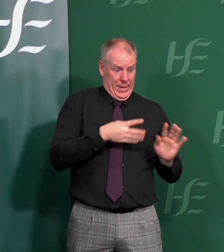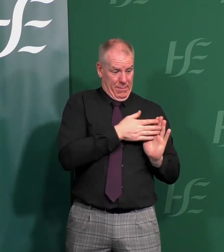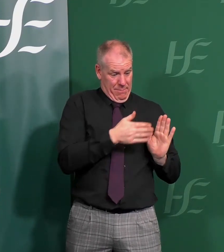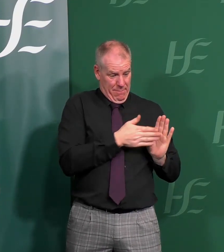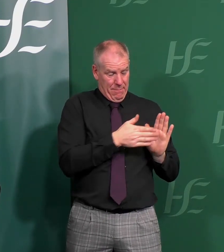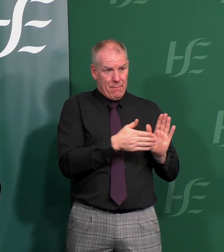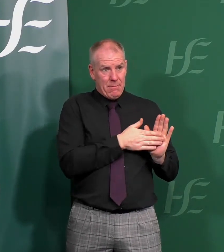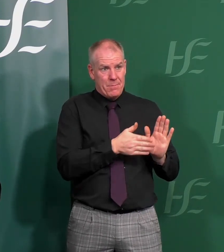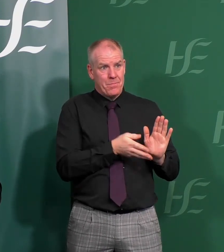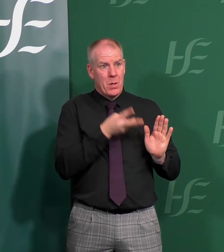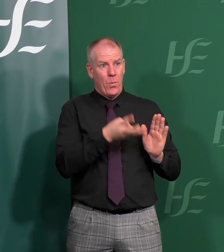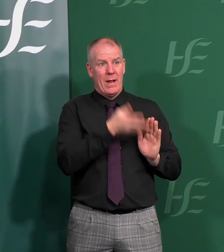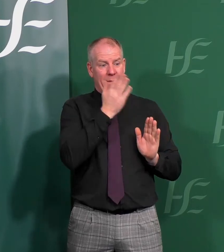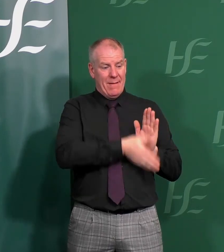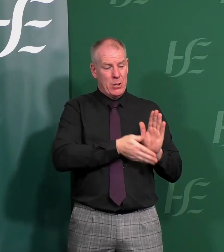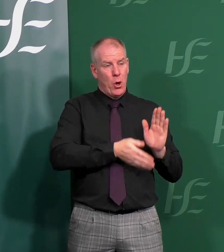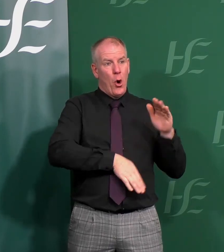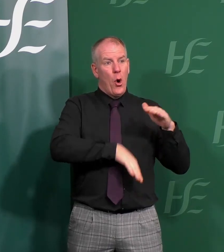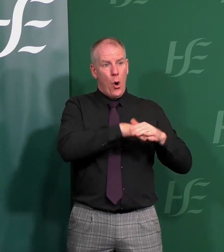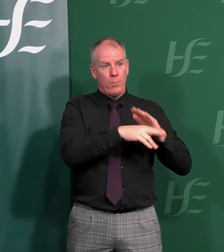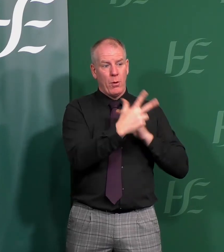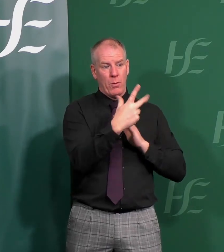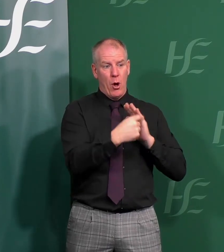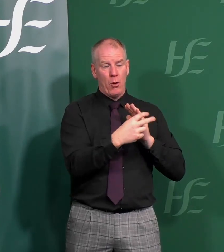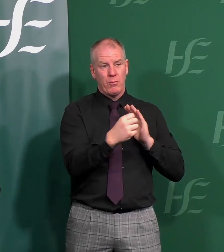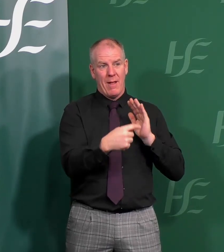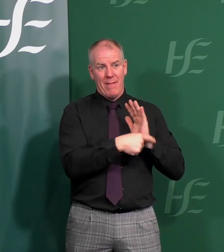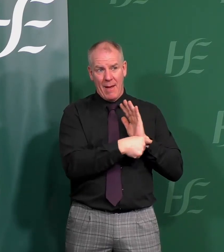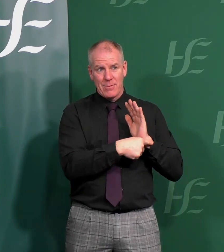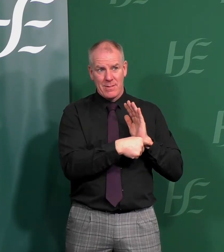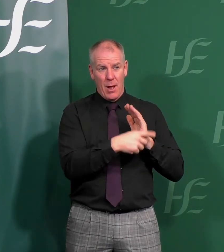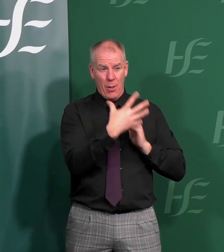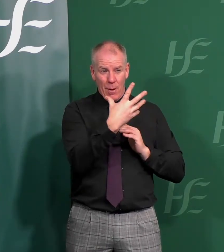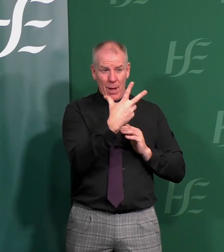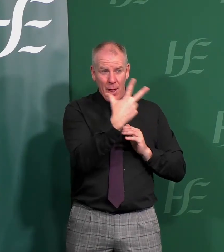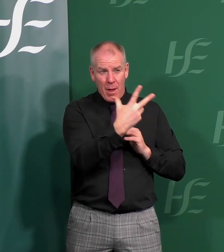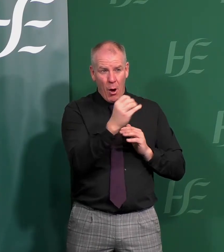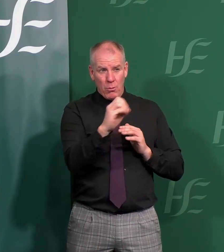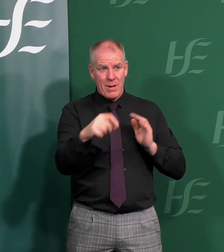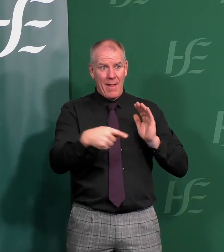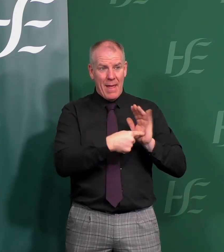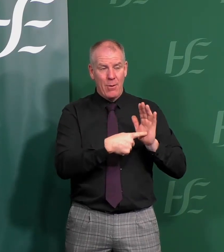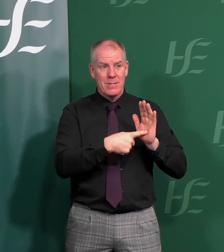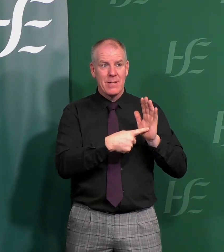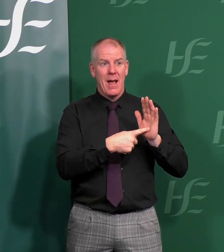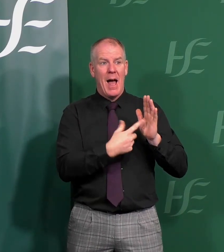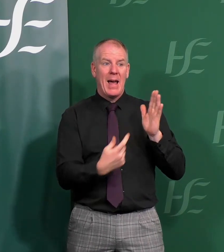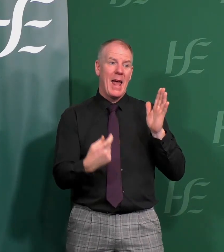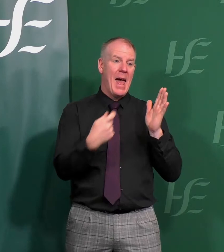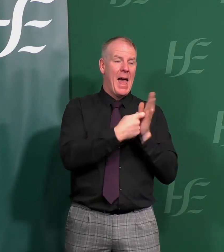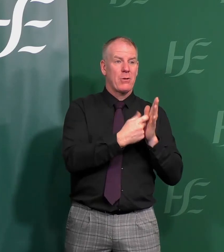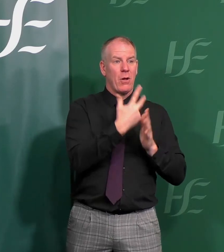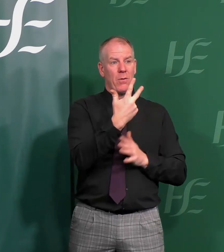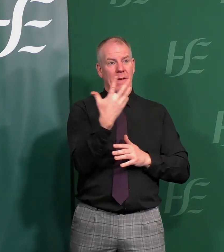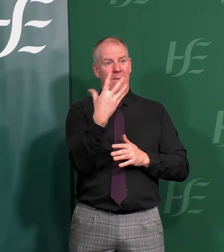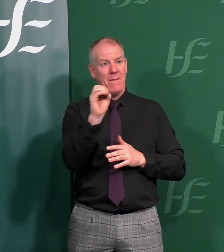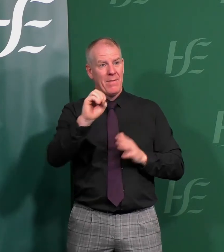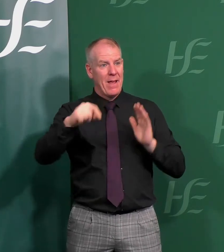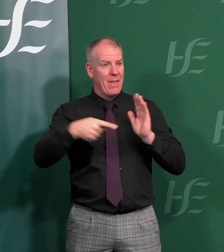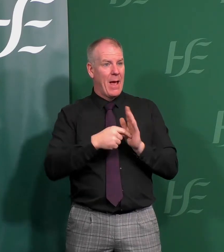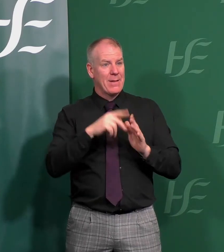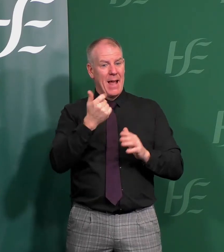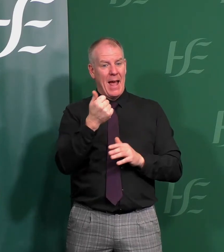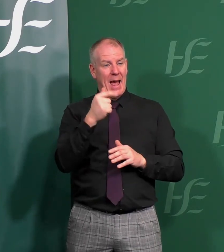completed up to 300,000 PCR, along with an additional approximately 350,000 antigen